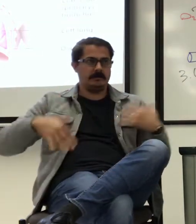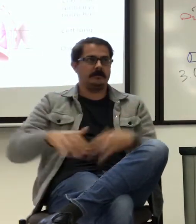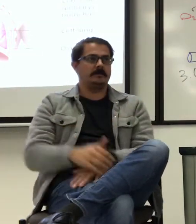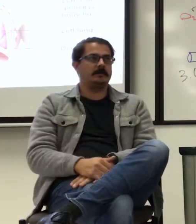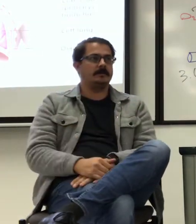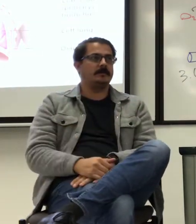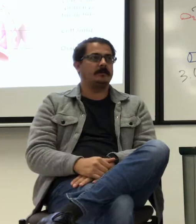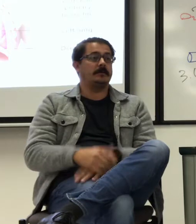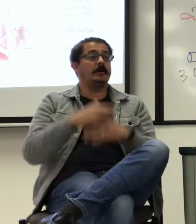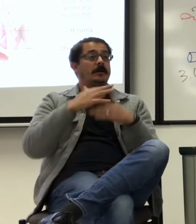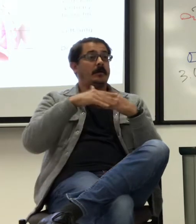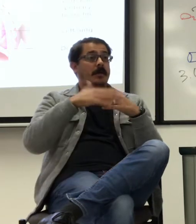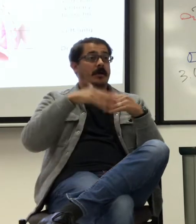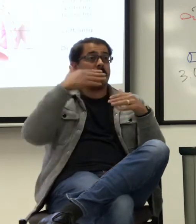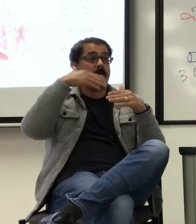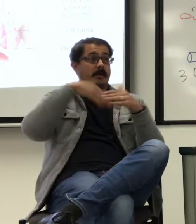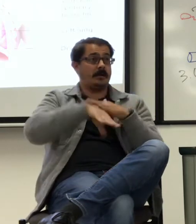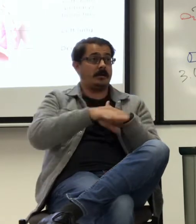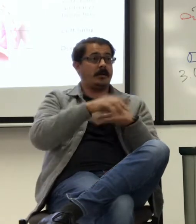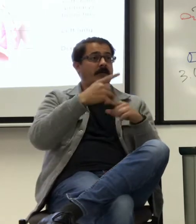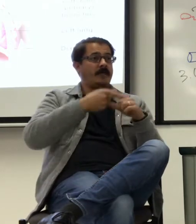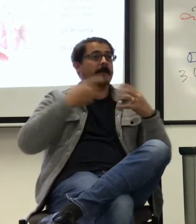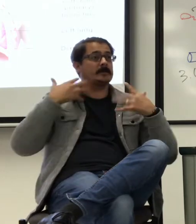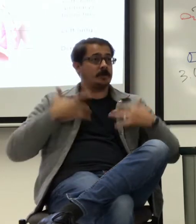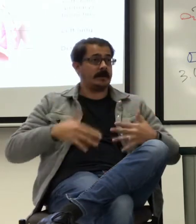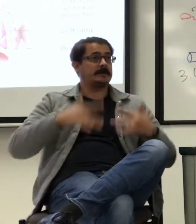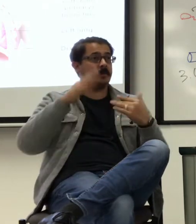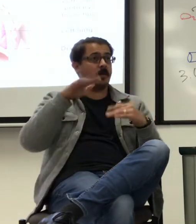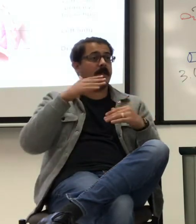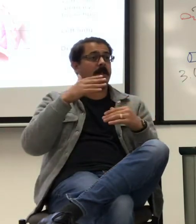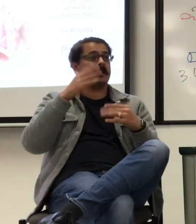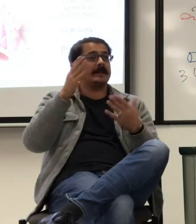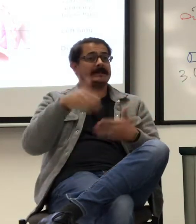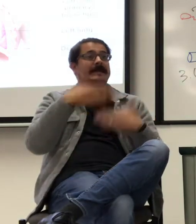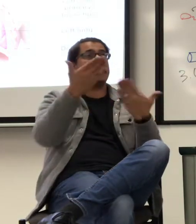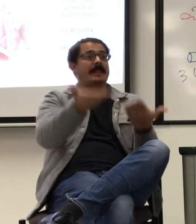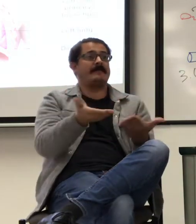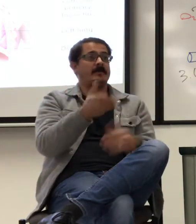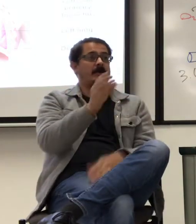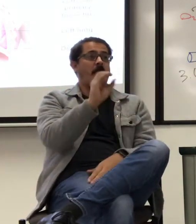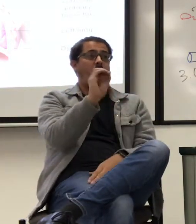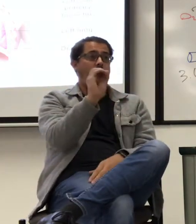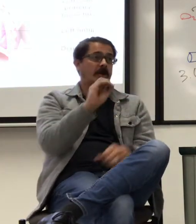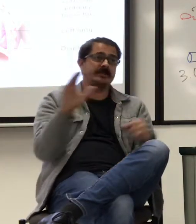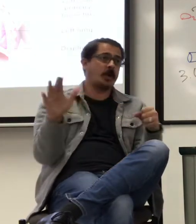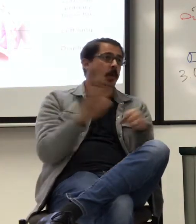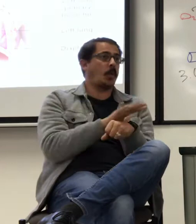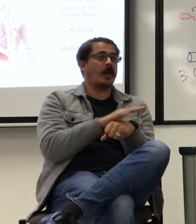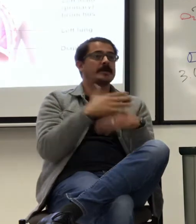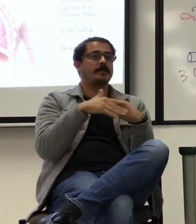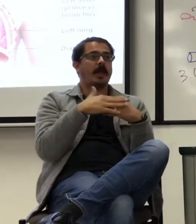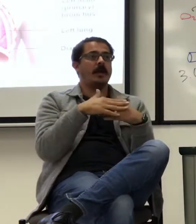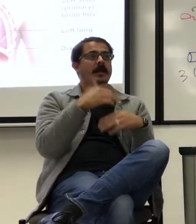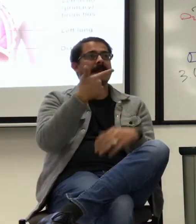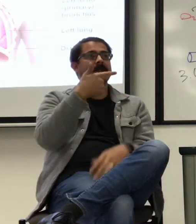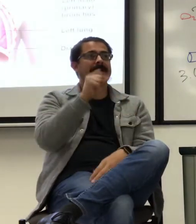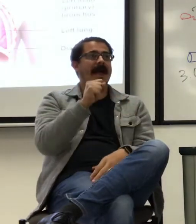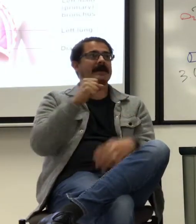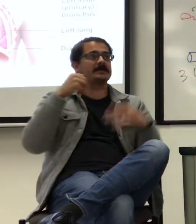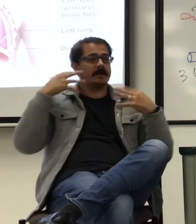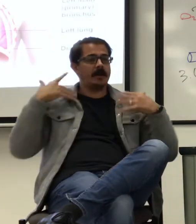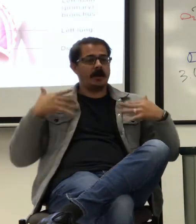Blood's coming in, the systemic circulation will deliver the oxygen-rich blood. Gases are just flowing down